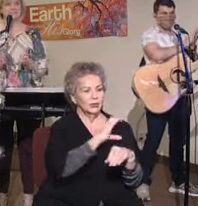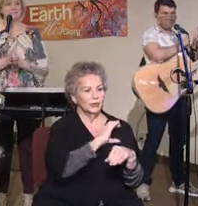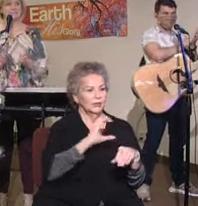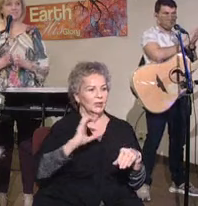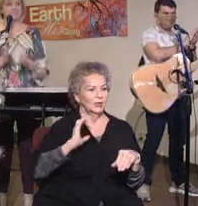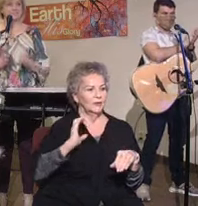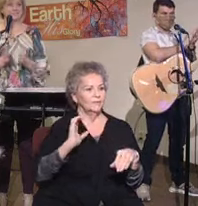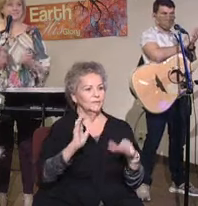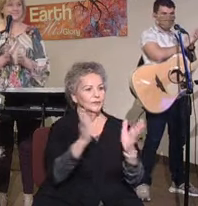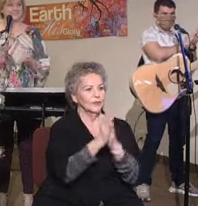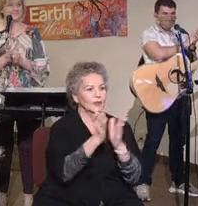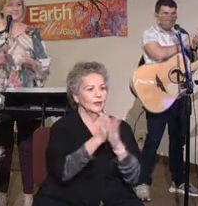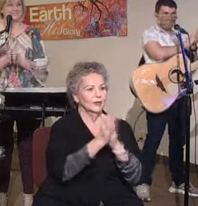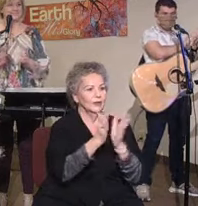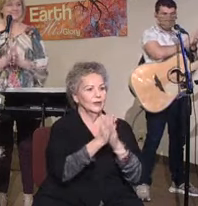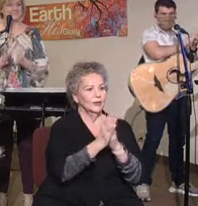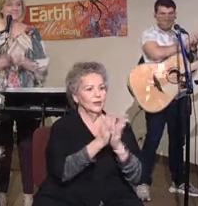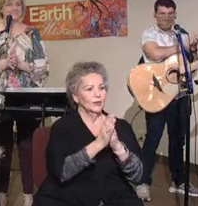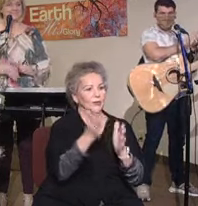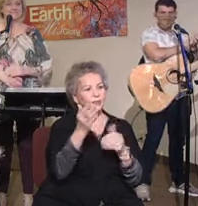Hart, yes, give the Lord a clap in.